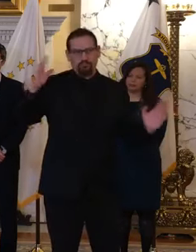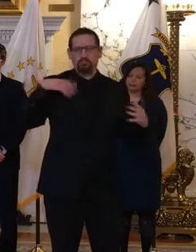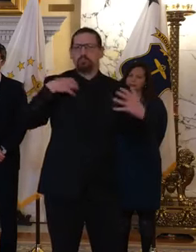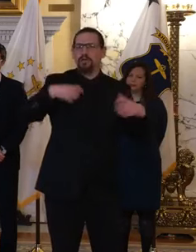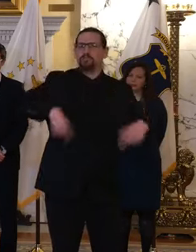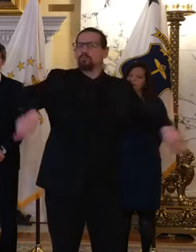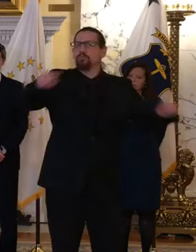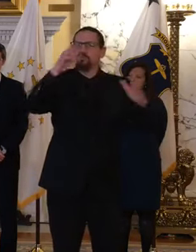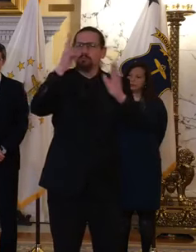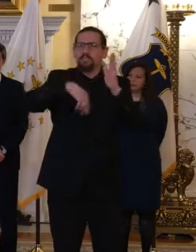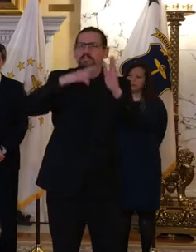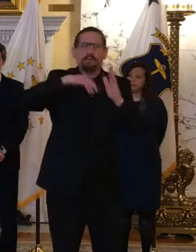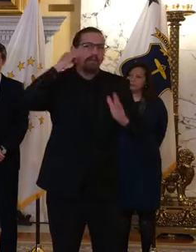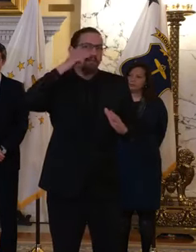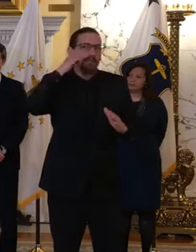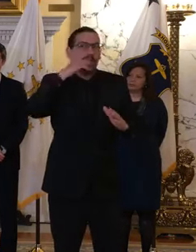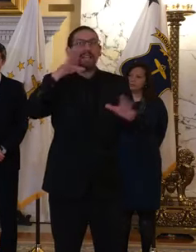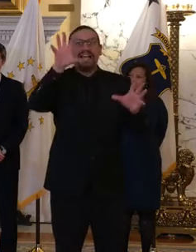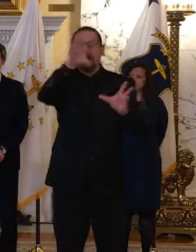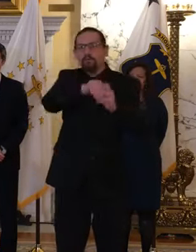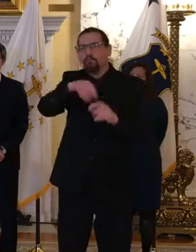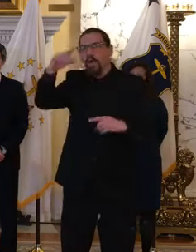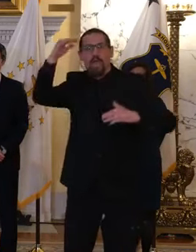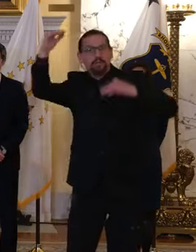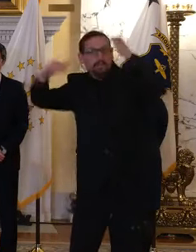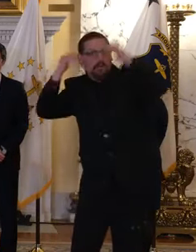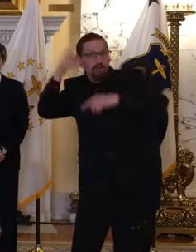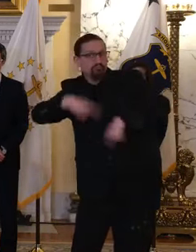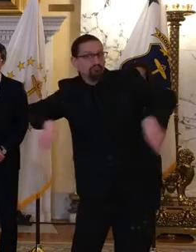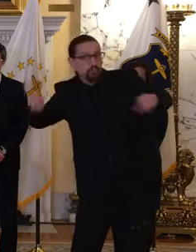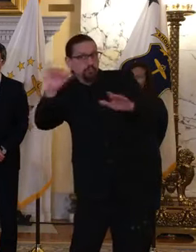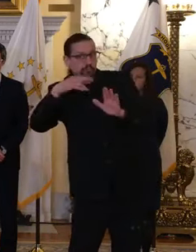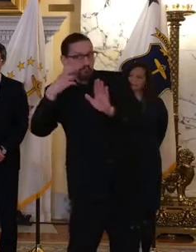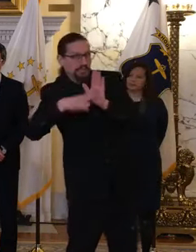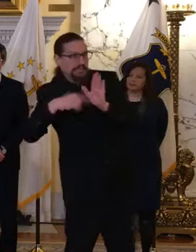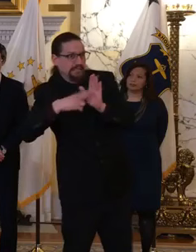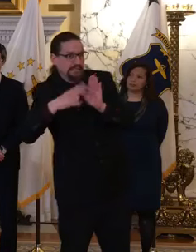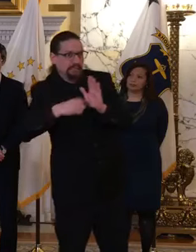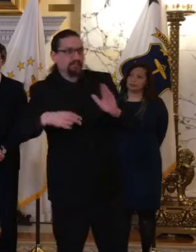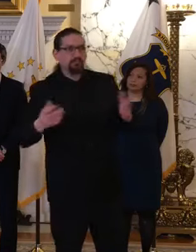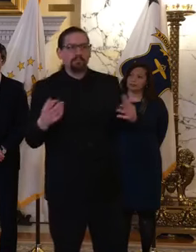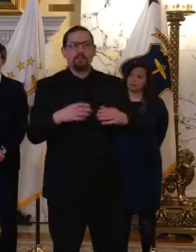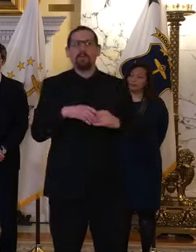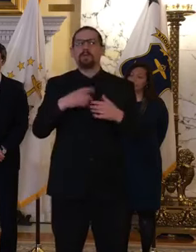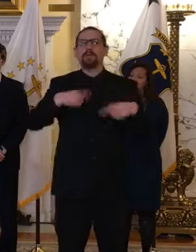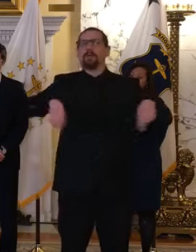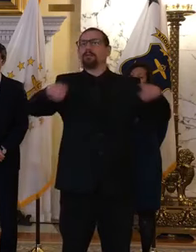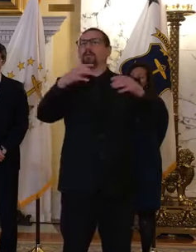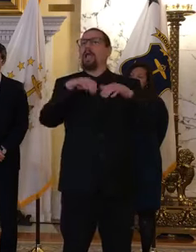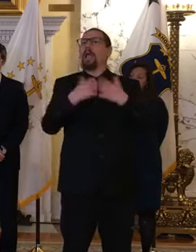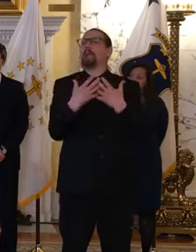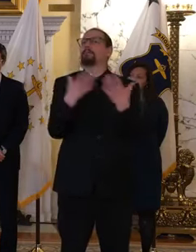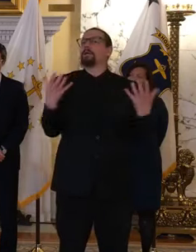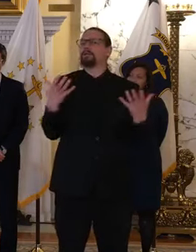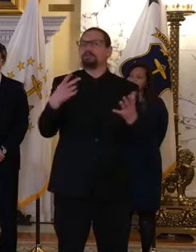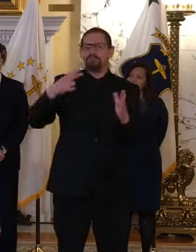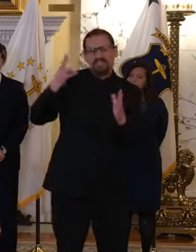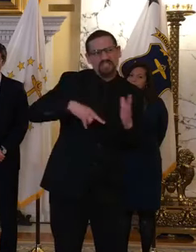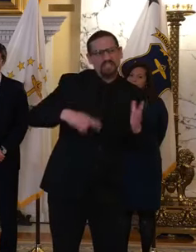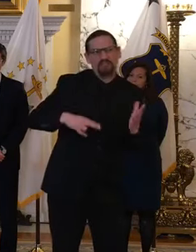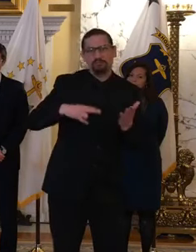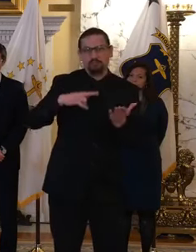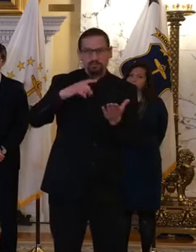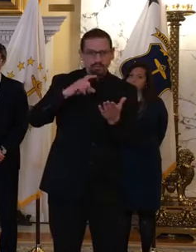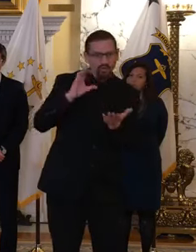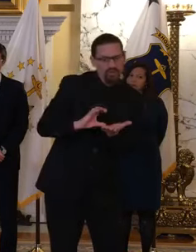April. How much you read is up to you. It depends on you and your teacher, your parents, and